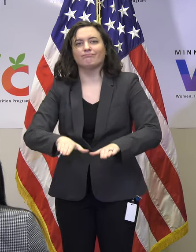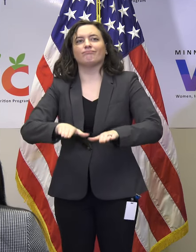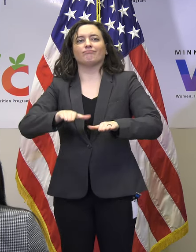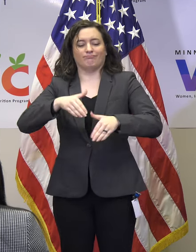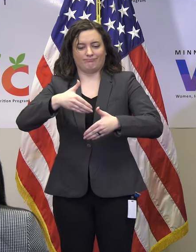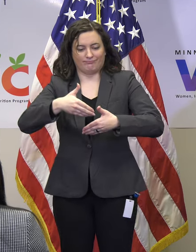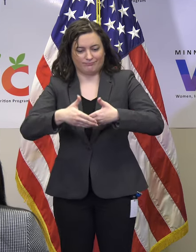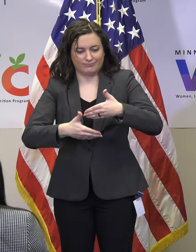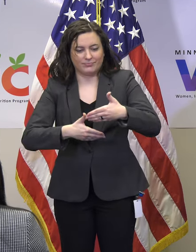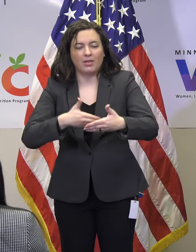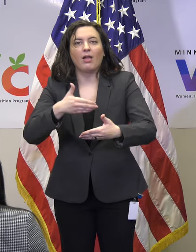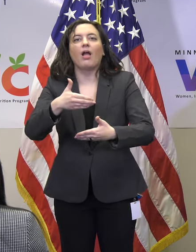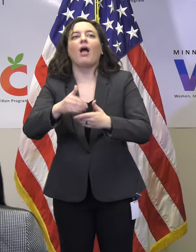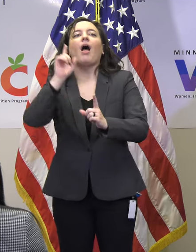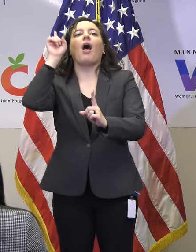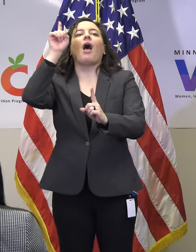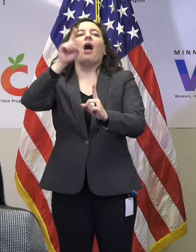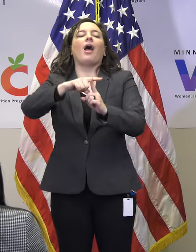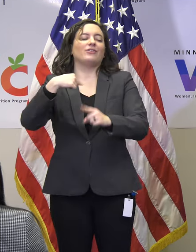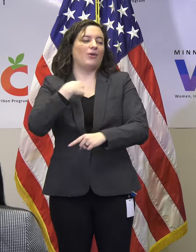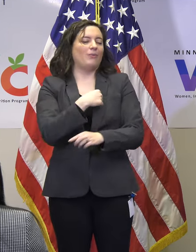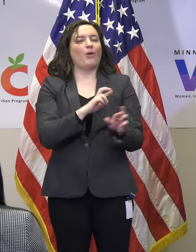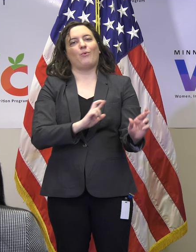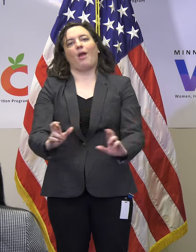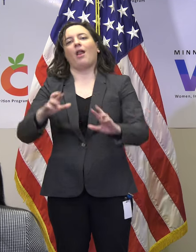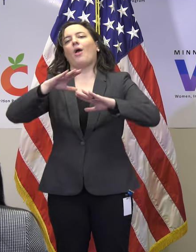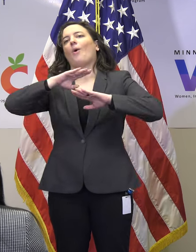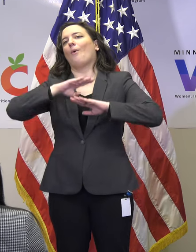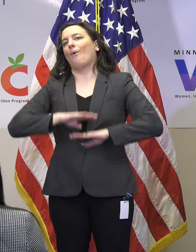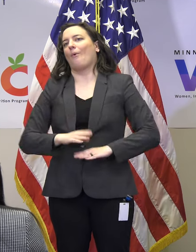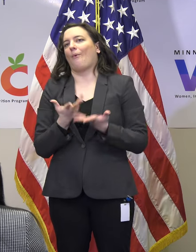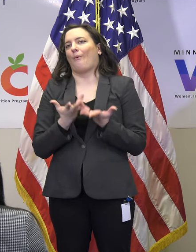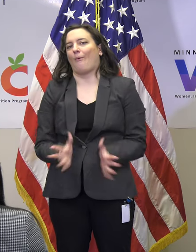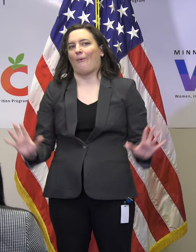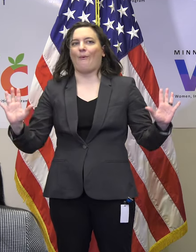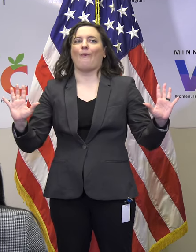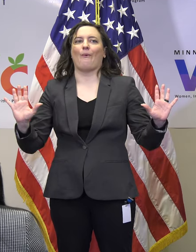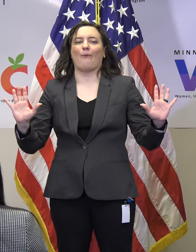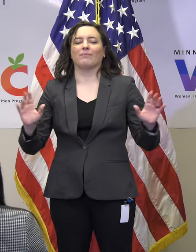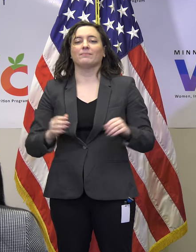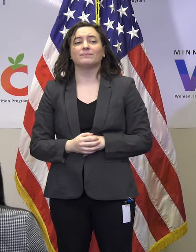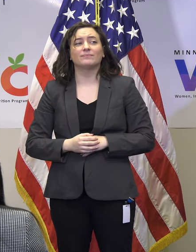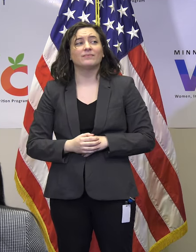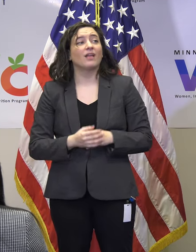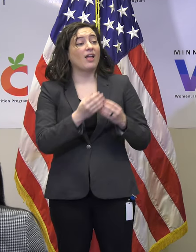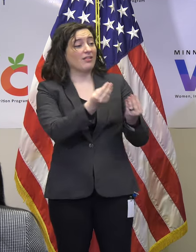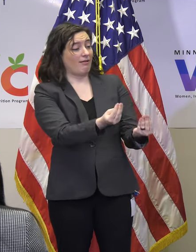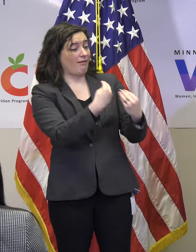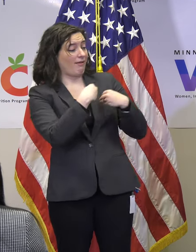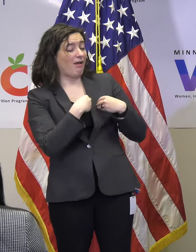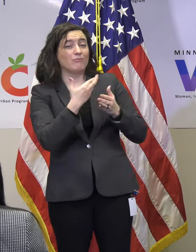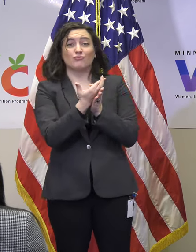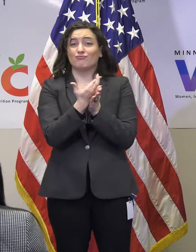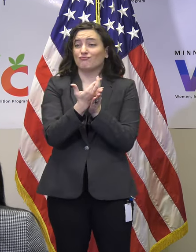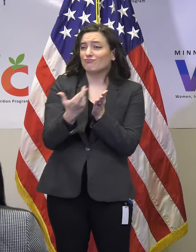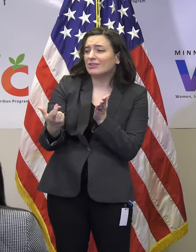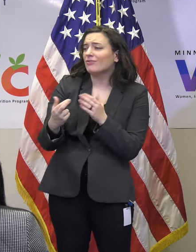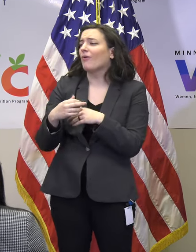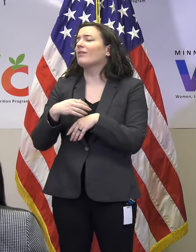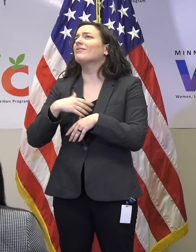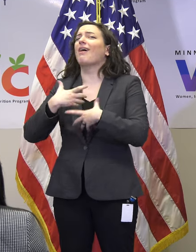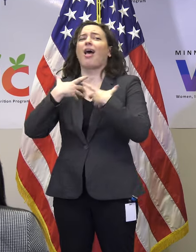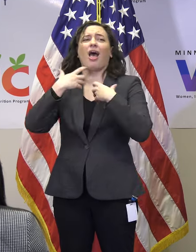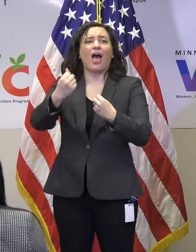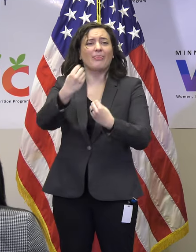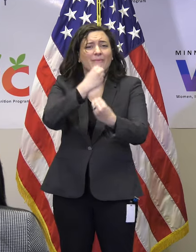breastfeeding until I and the baby were ready to wean off. The WIC staff also provided me with resources and healthy food packages to